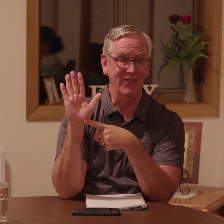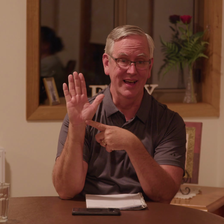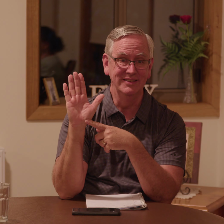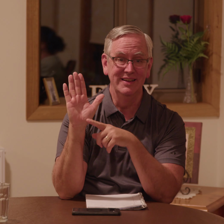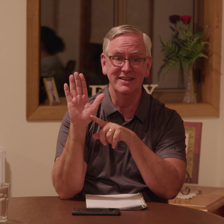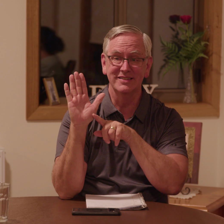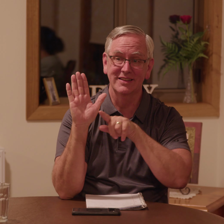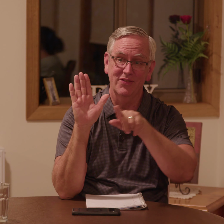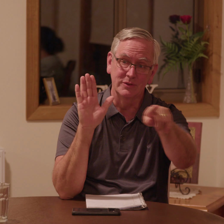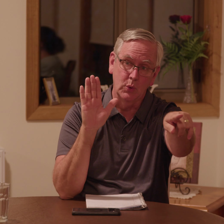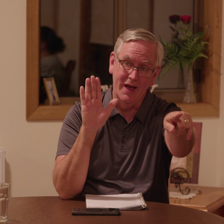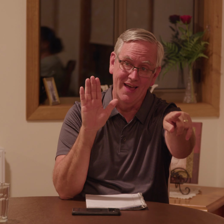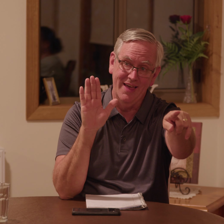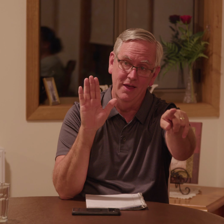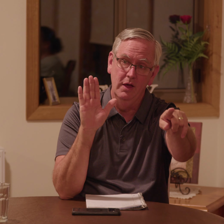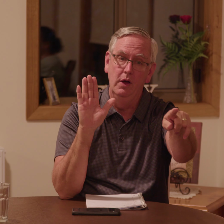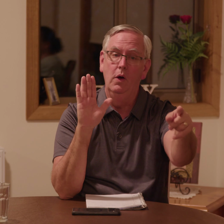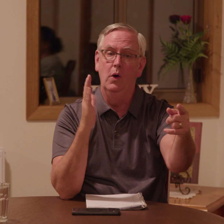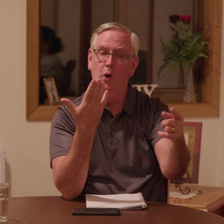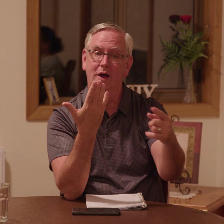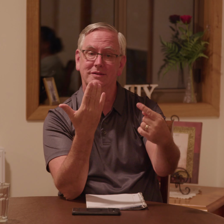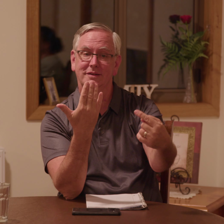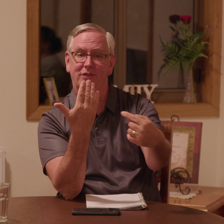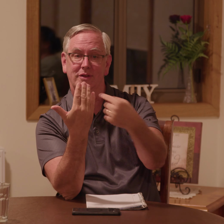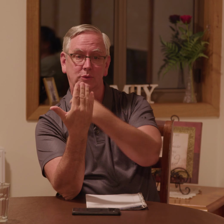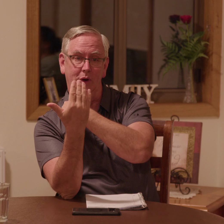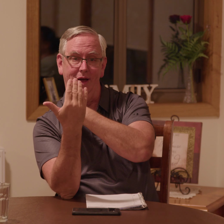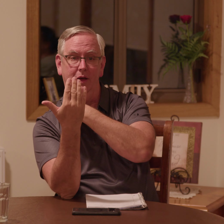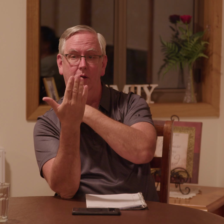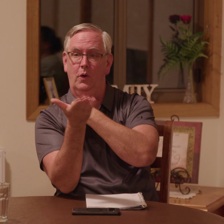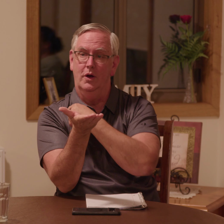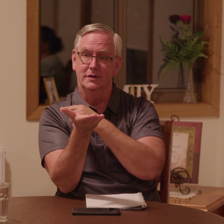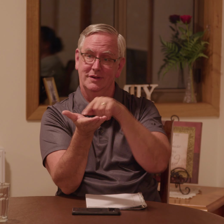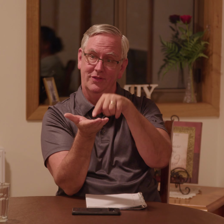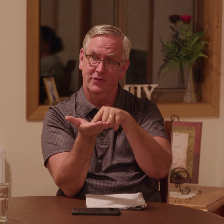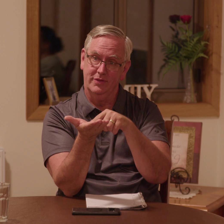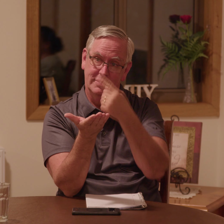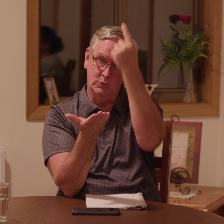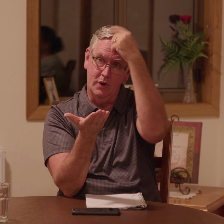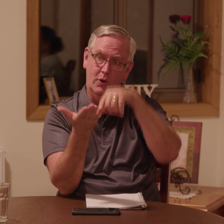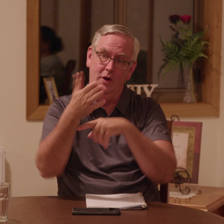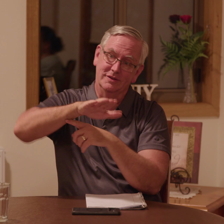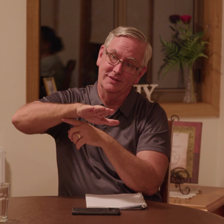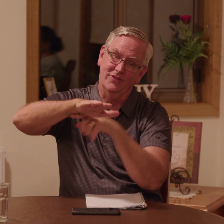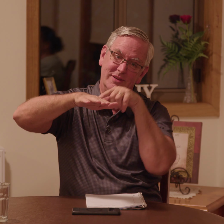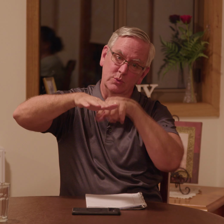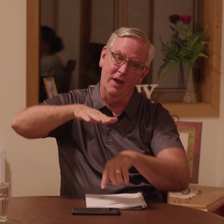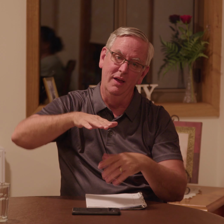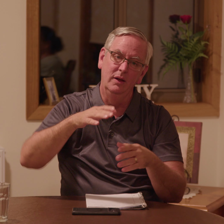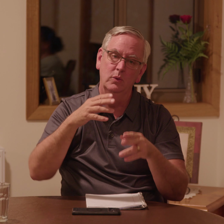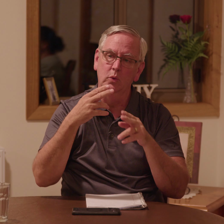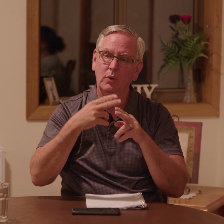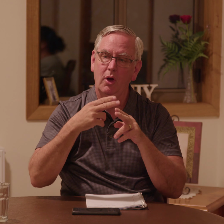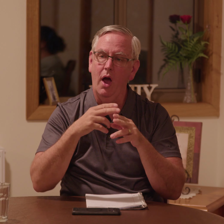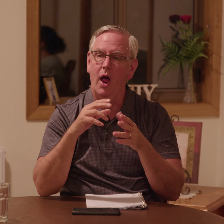for example, the palm orientation. Is your palm forward? Is it back? Is it up? Is it down? Where's